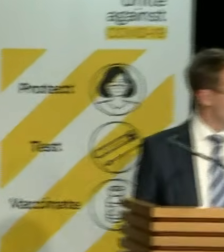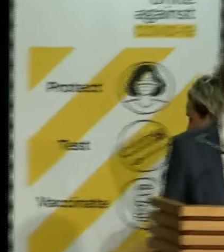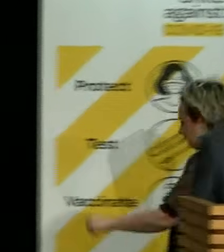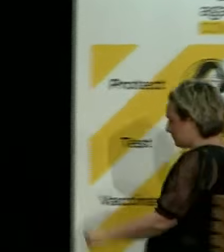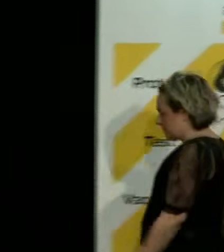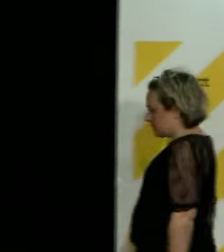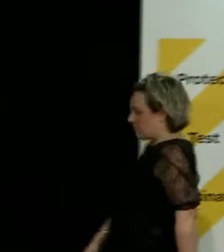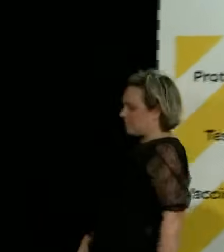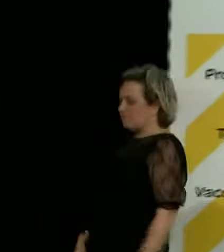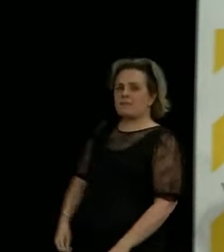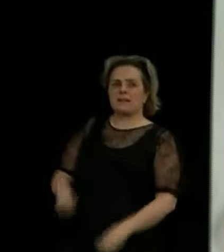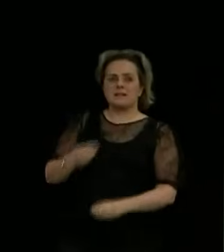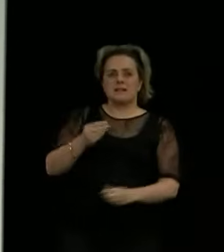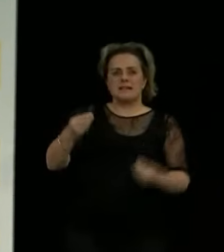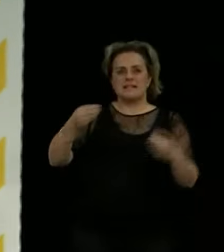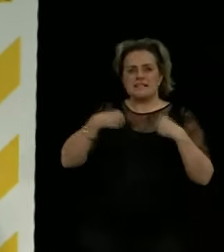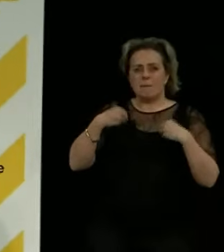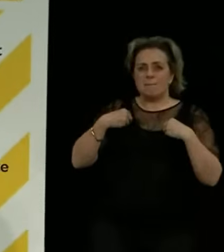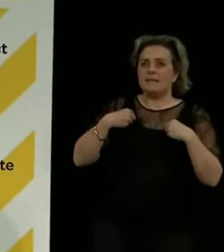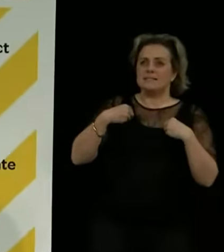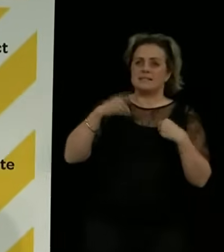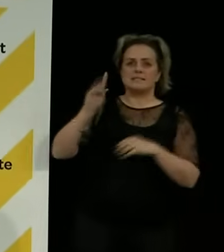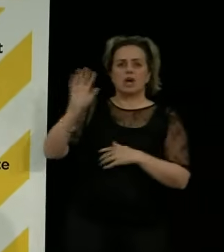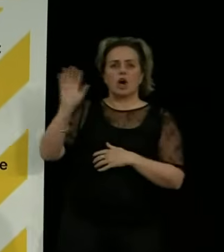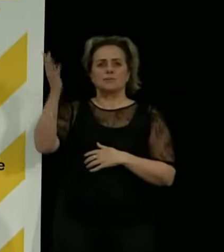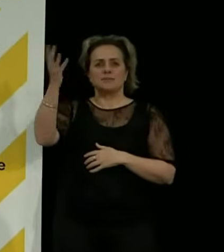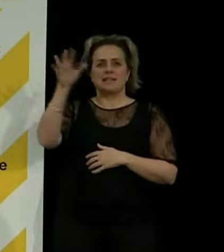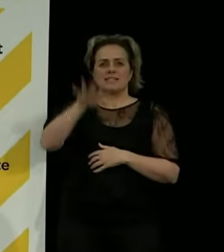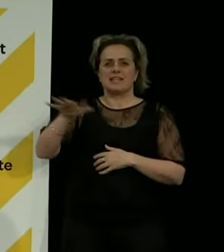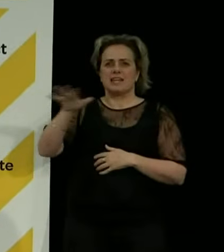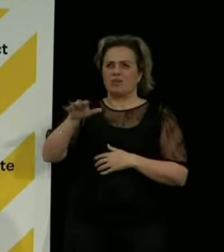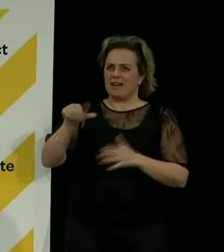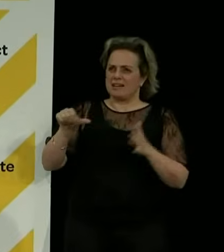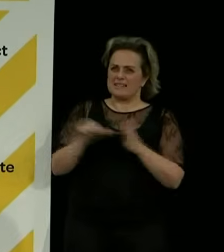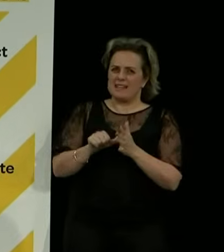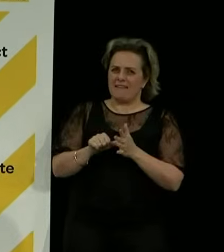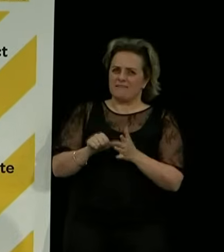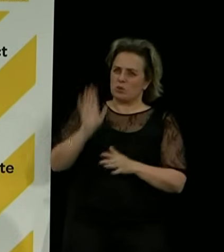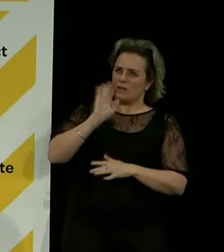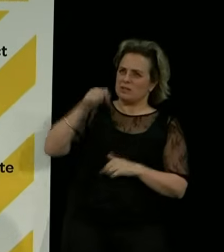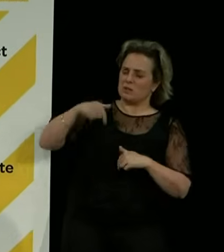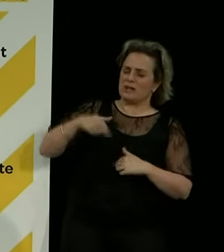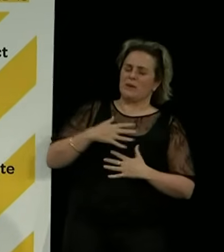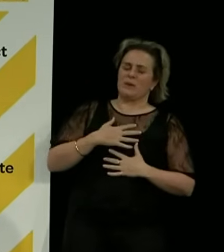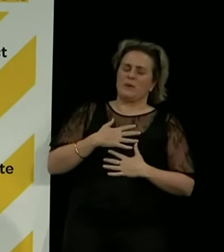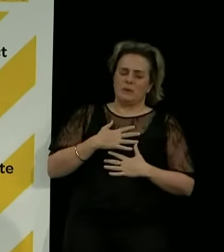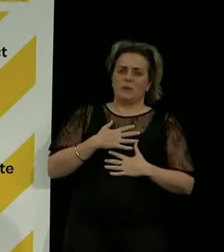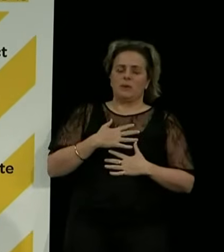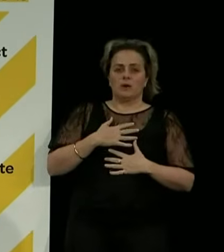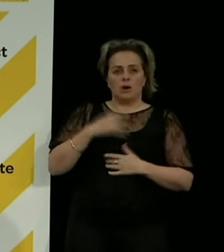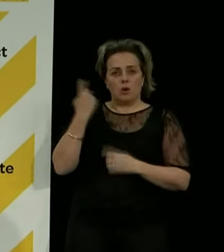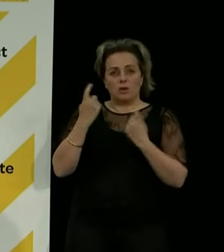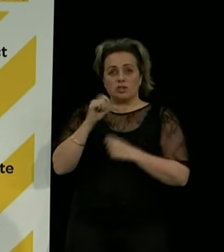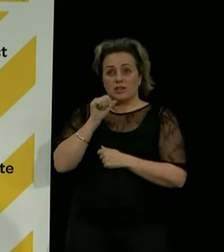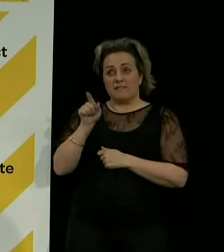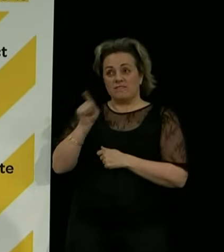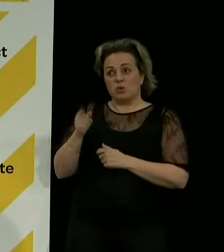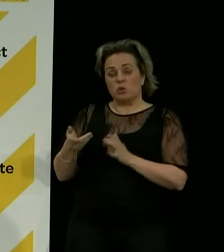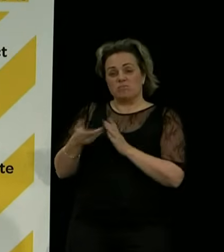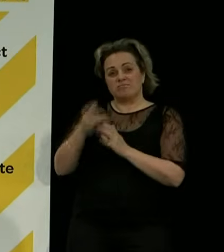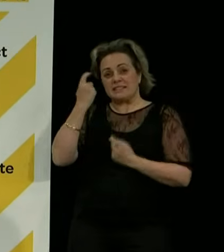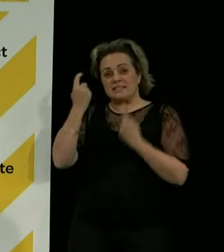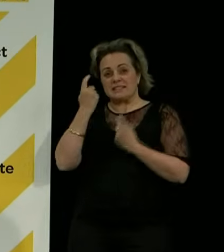hard for some business owners, particularly in the hospitality industry. Just wondering if the government is considering additional financial support